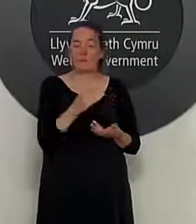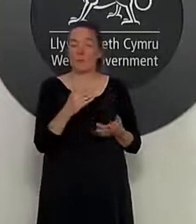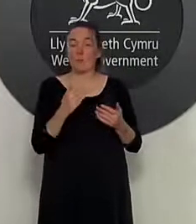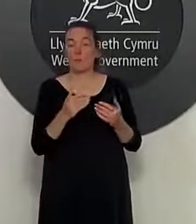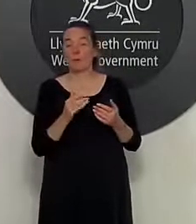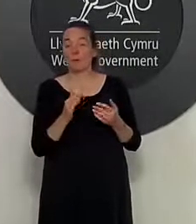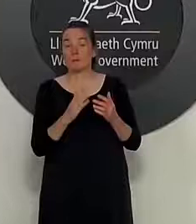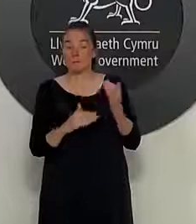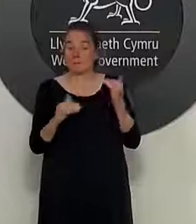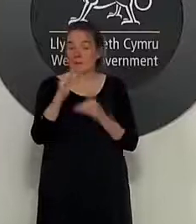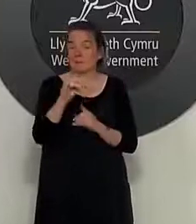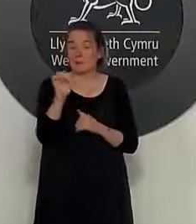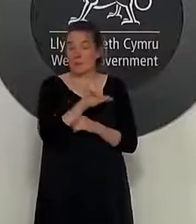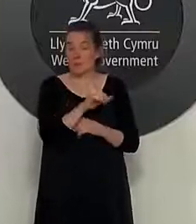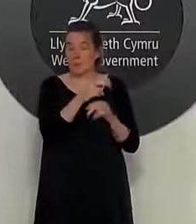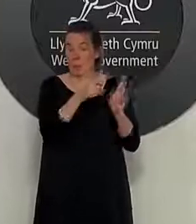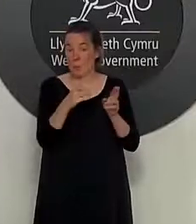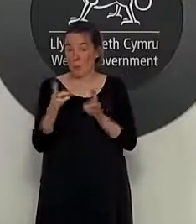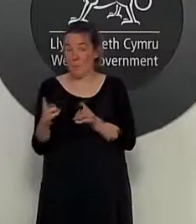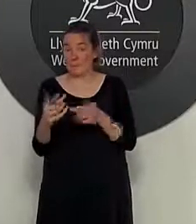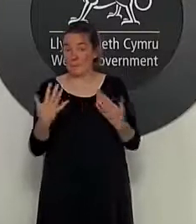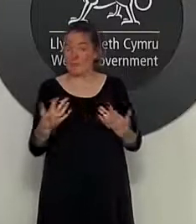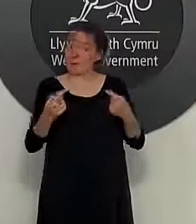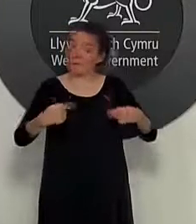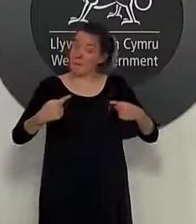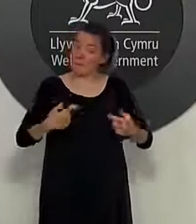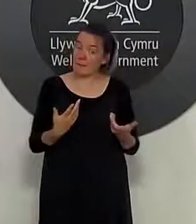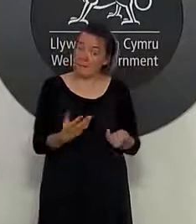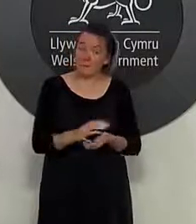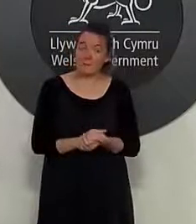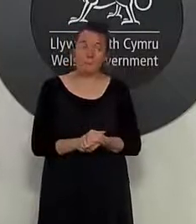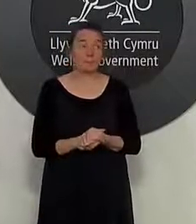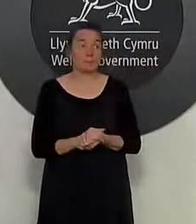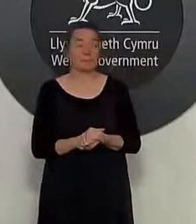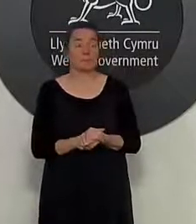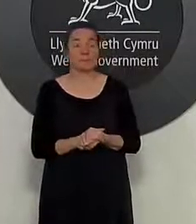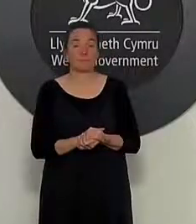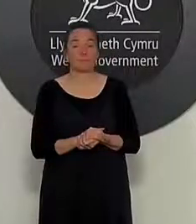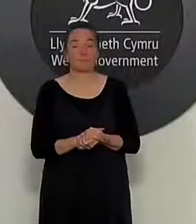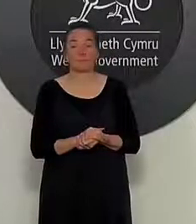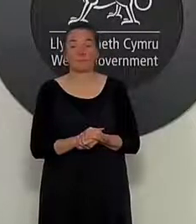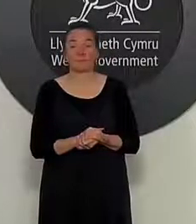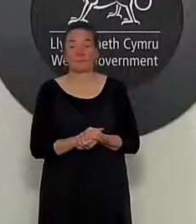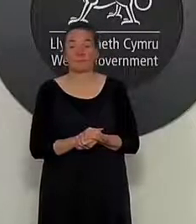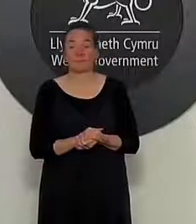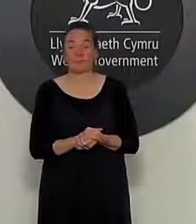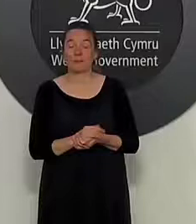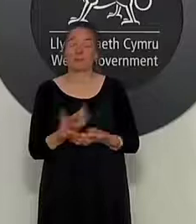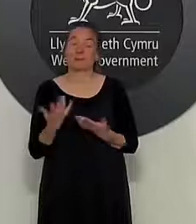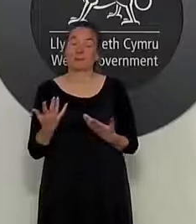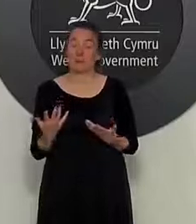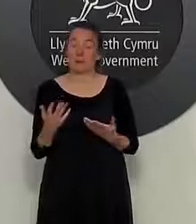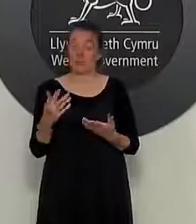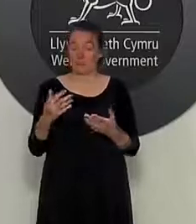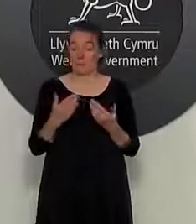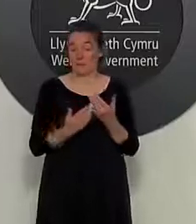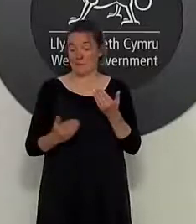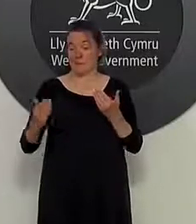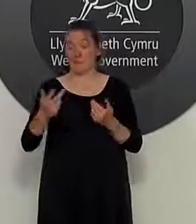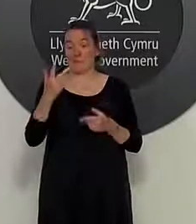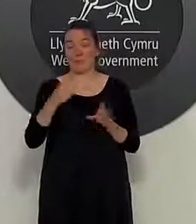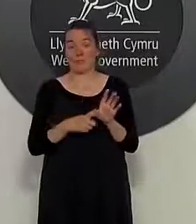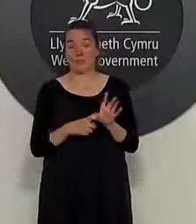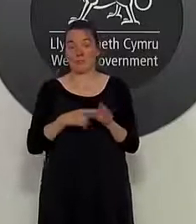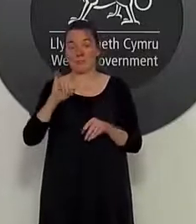made available locally. Now, we are providing £60 million over the next 3 years